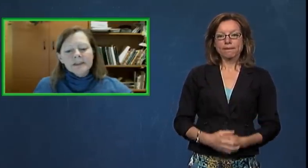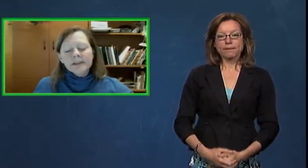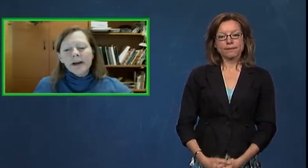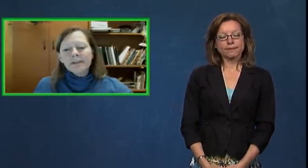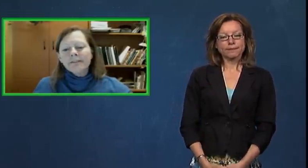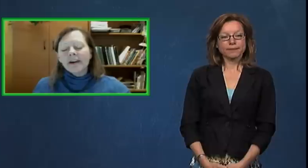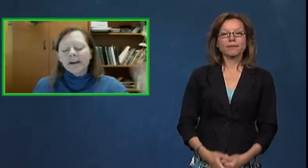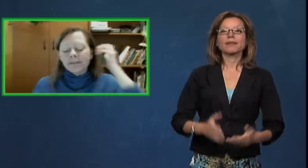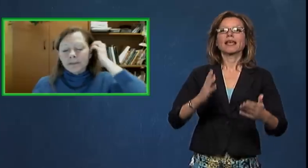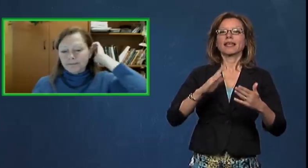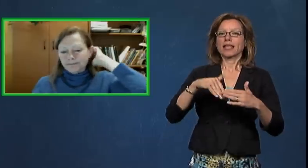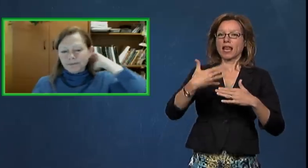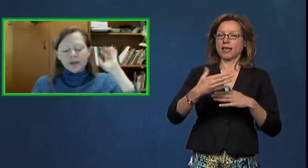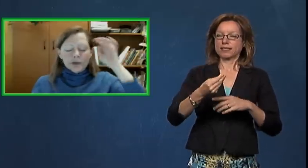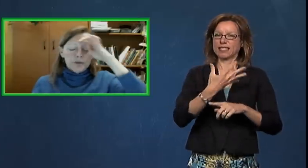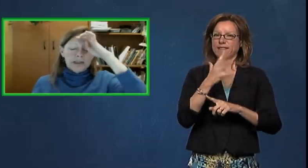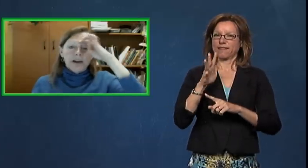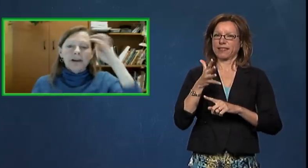Slide